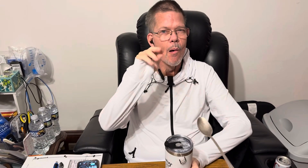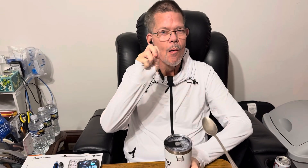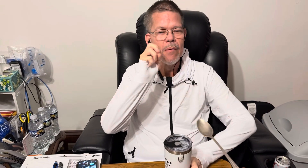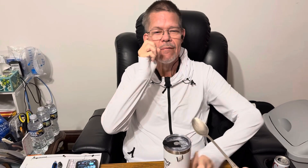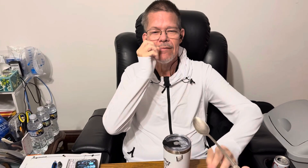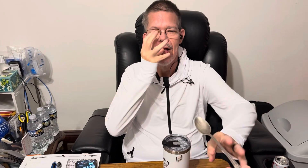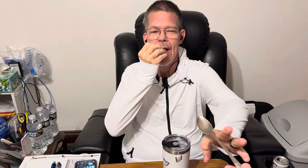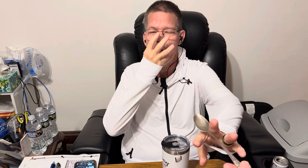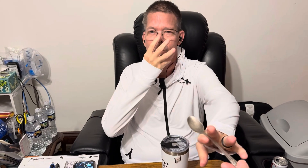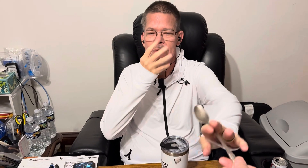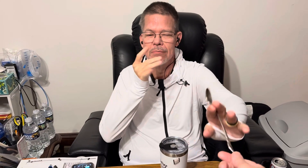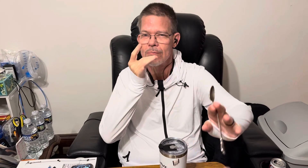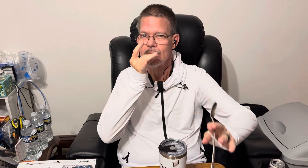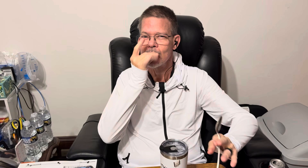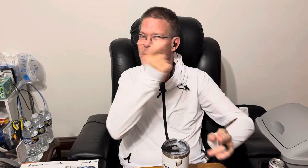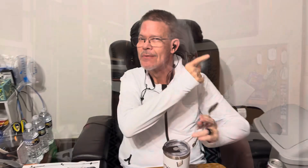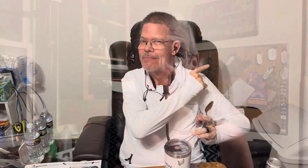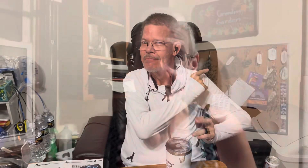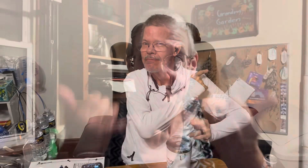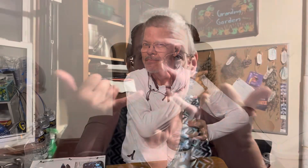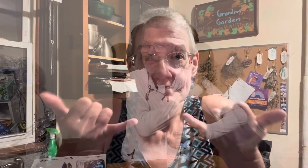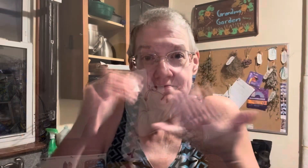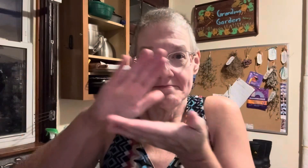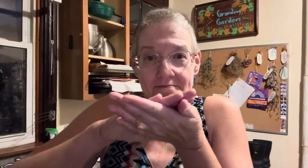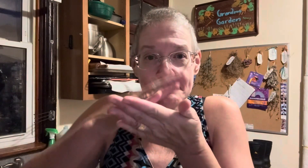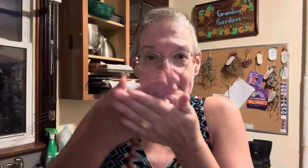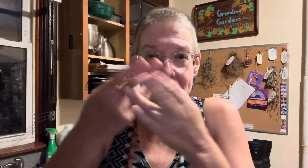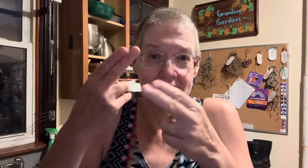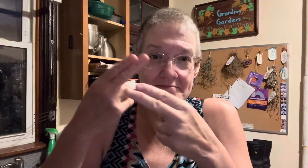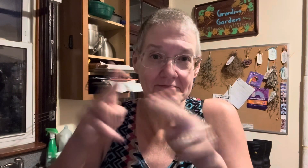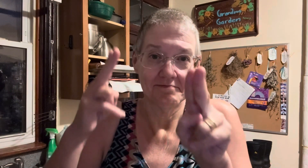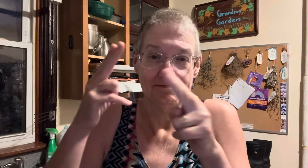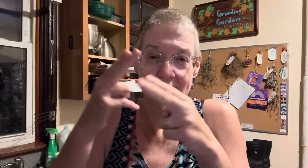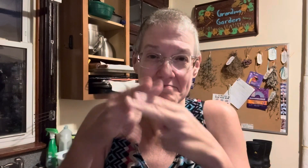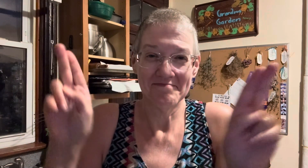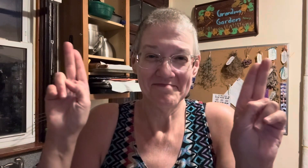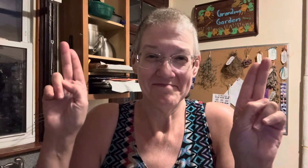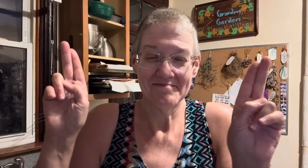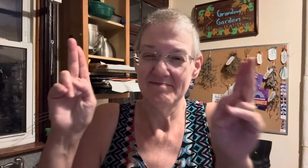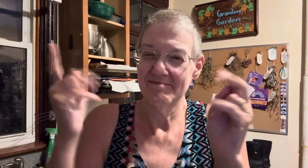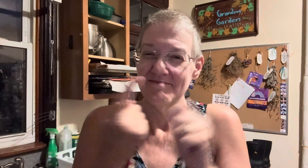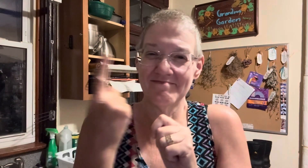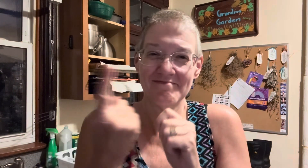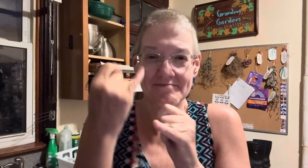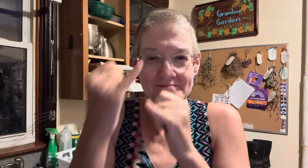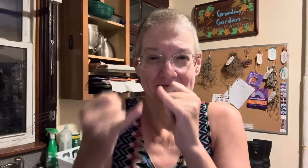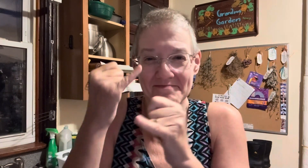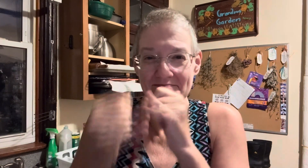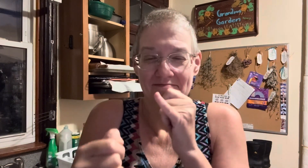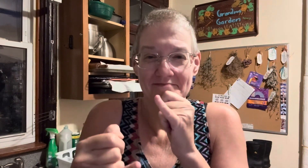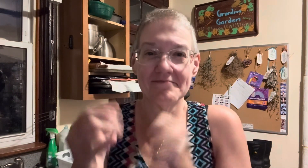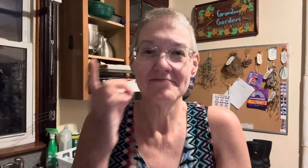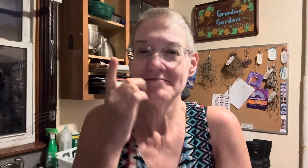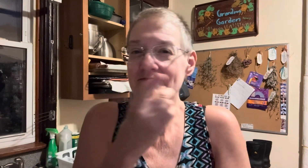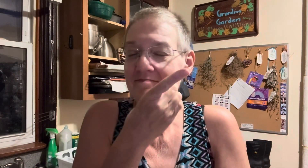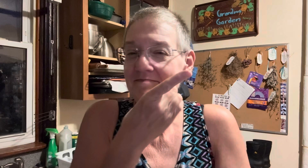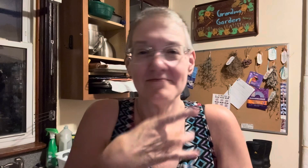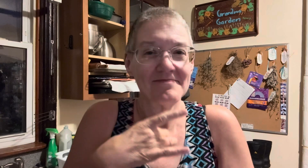and coneflower. Delicious. Now let's scramble the eggs. I always save those for last